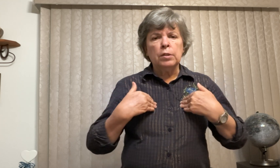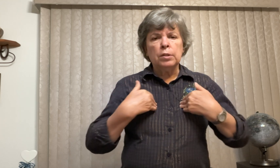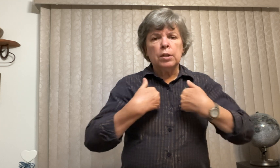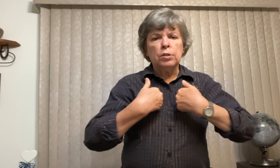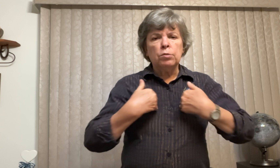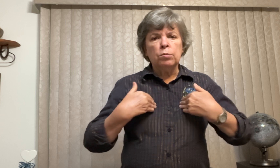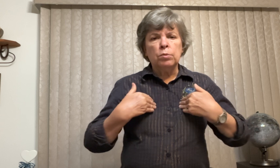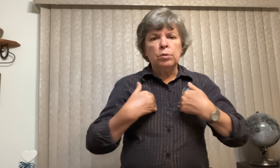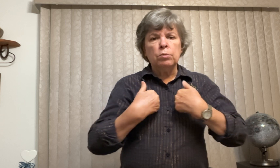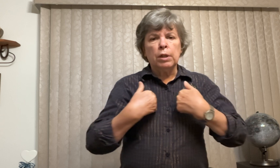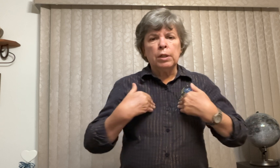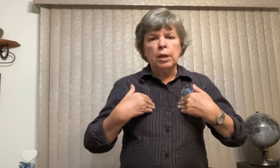and you do like that.